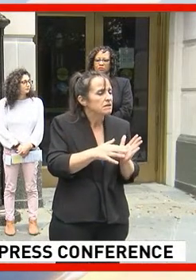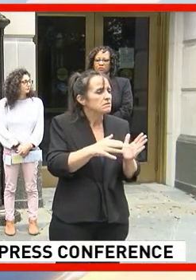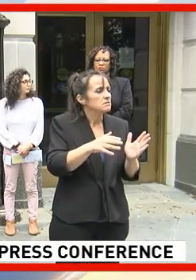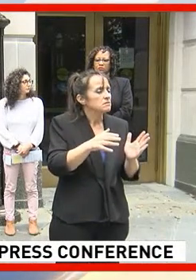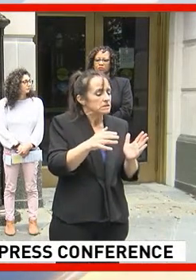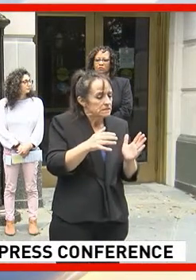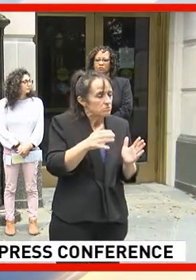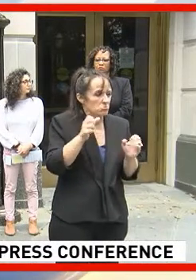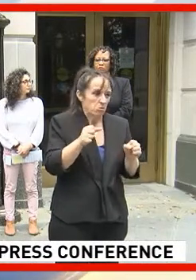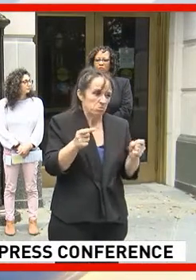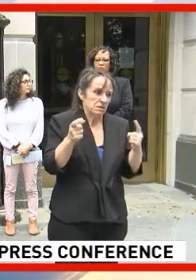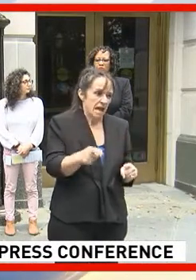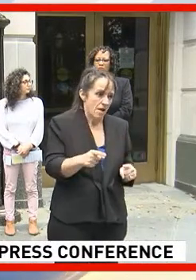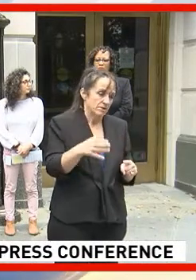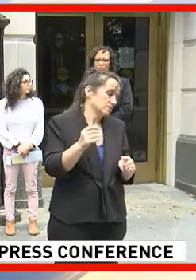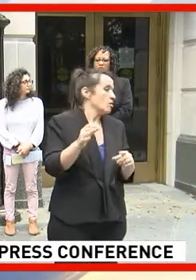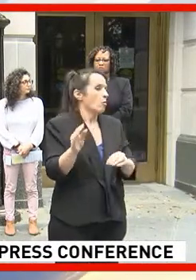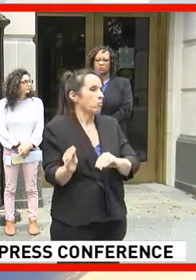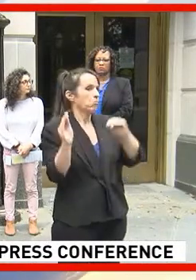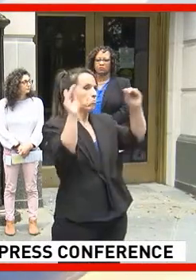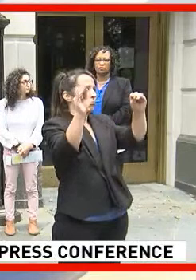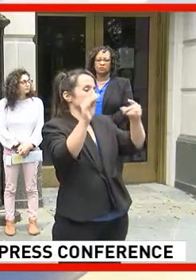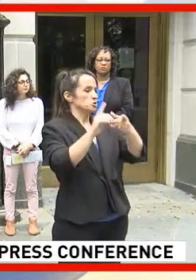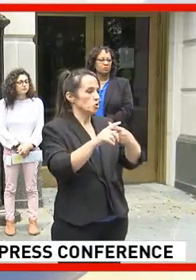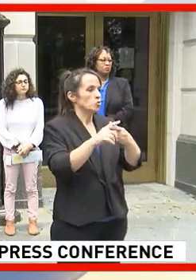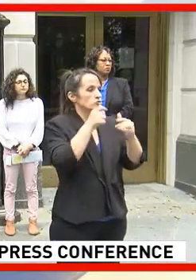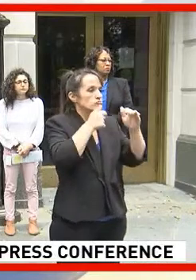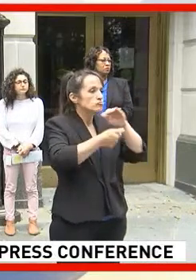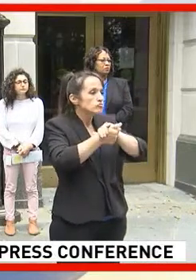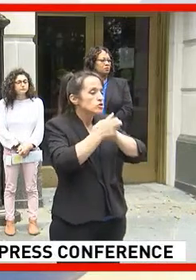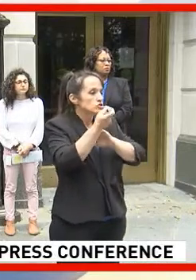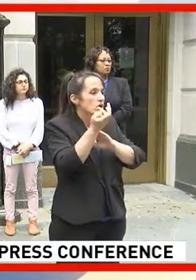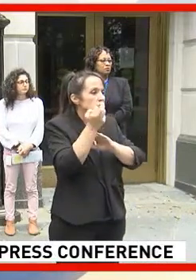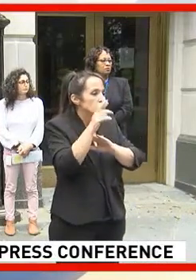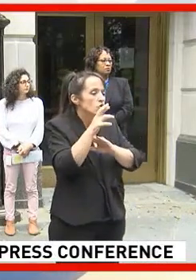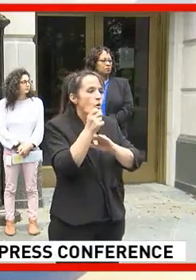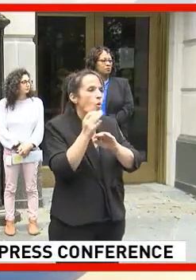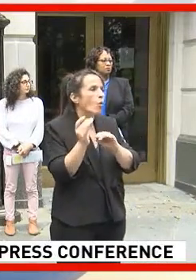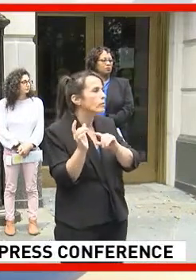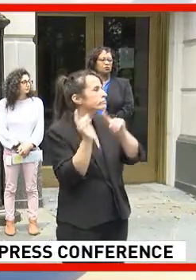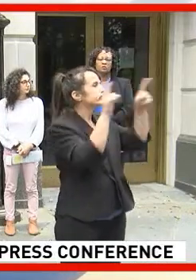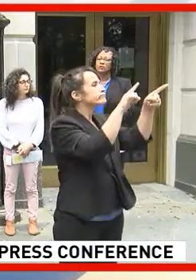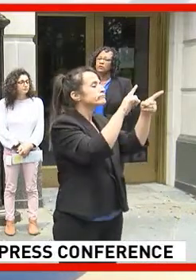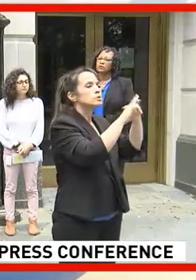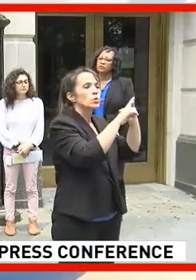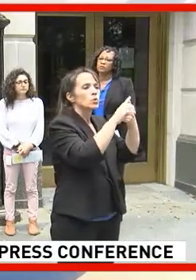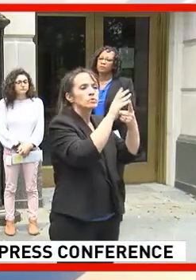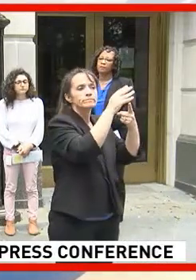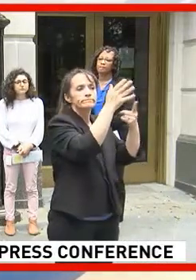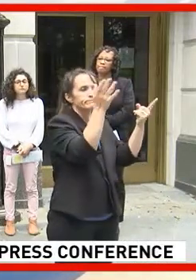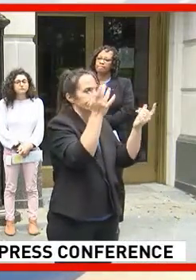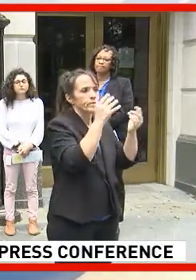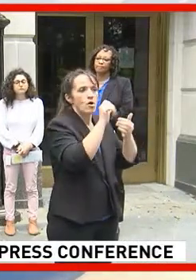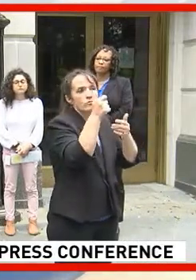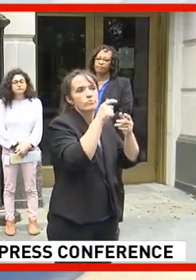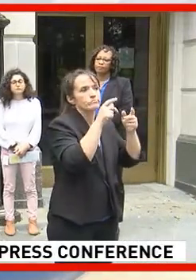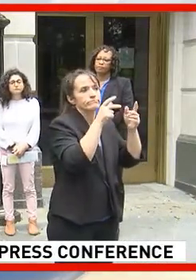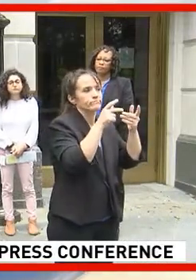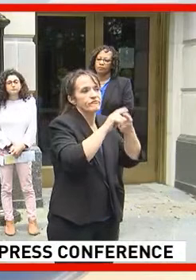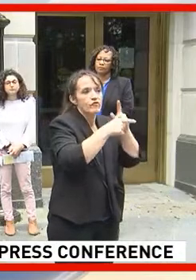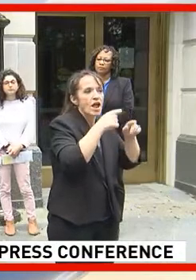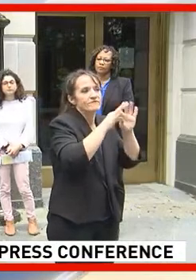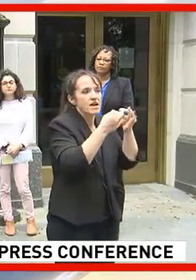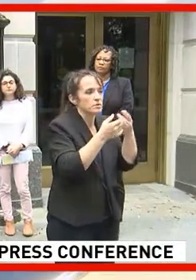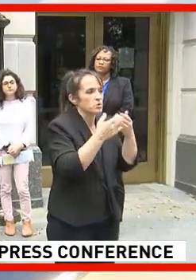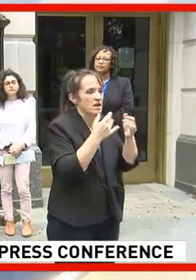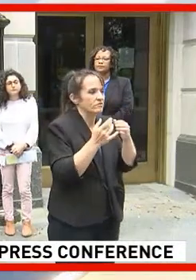by way of one of the shelters or just staying with someone else, because there will be